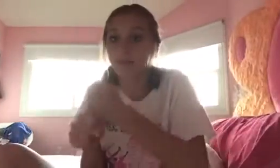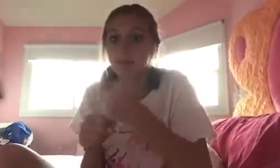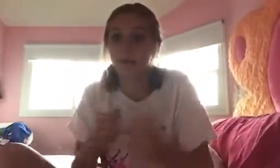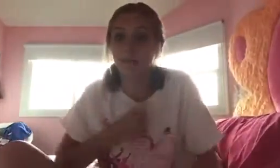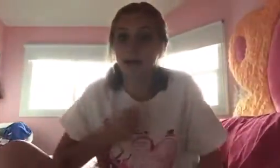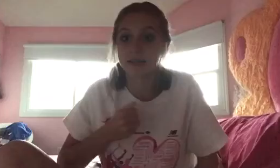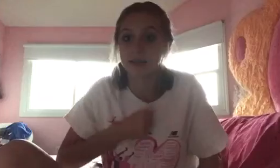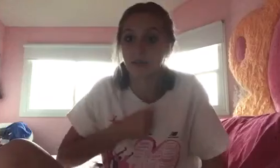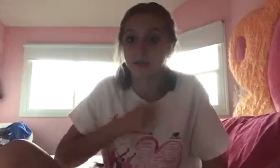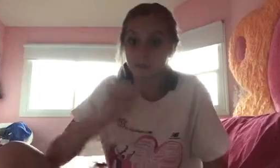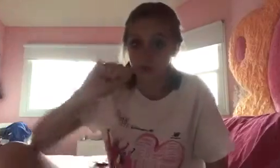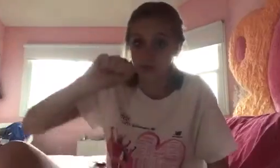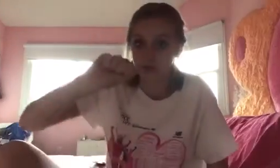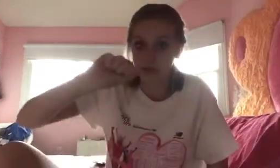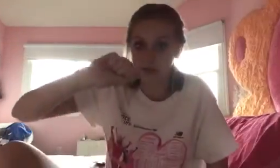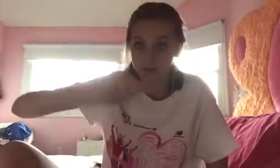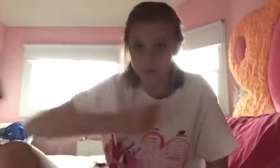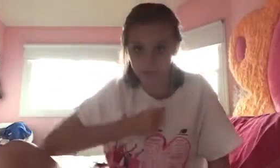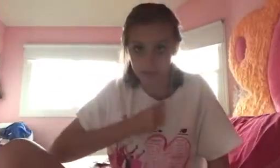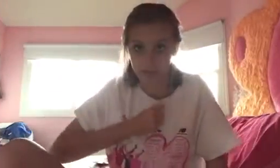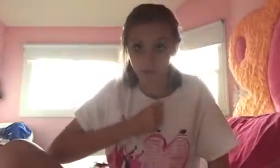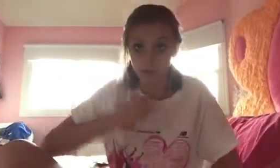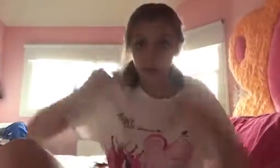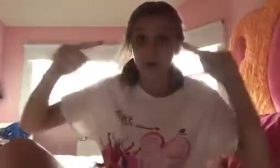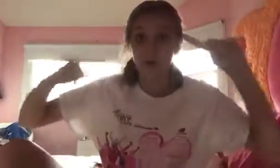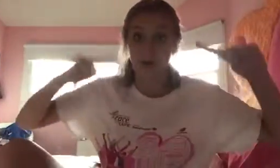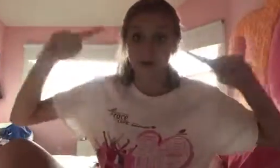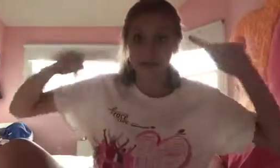Making myself, so you do a fist, myself, crazy,